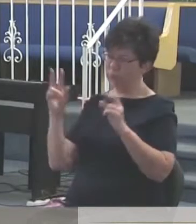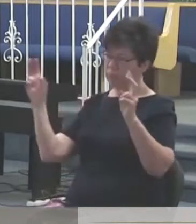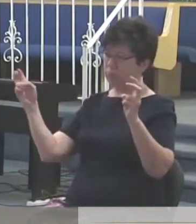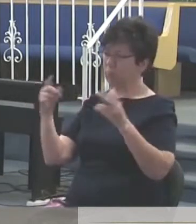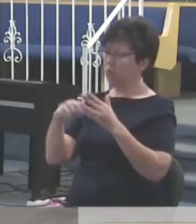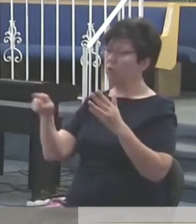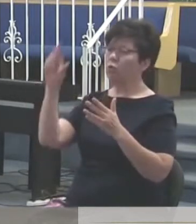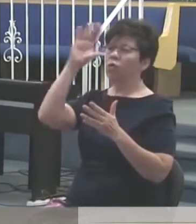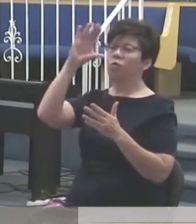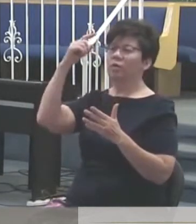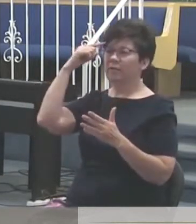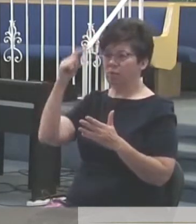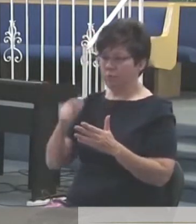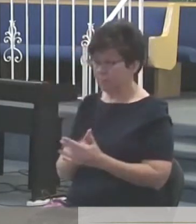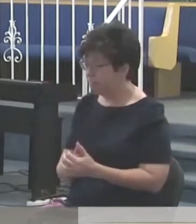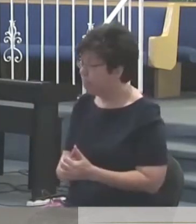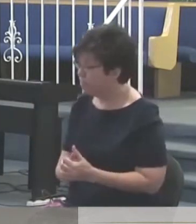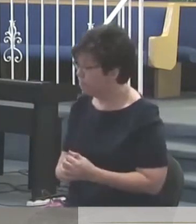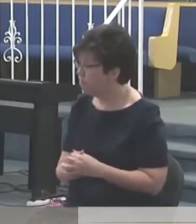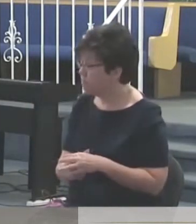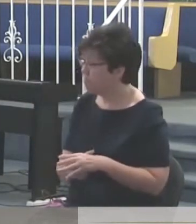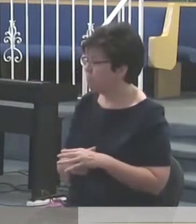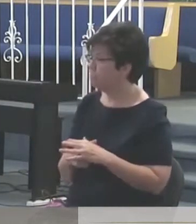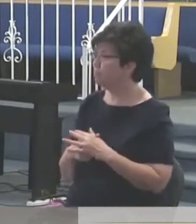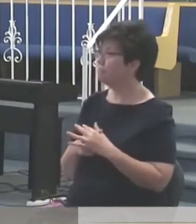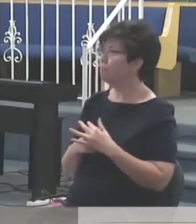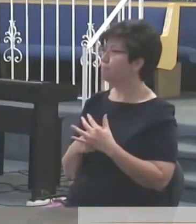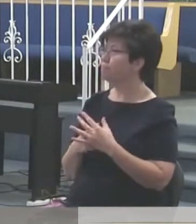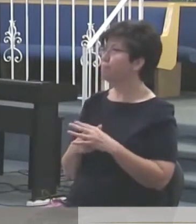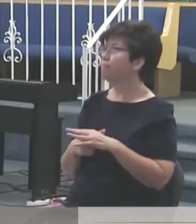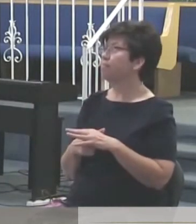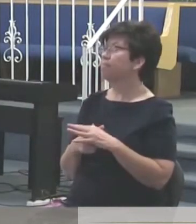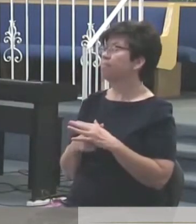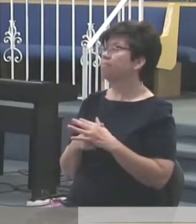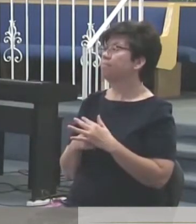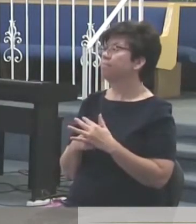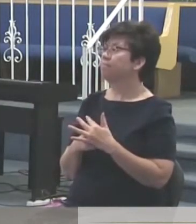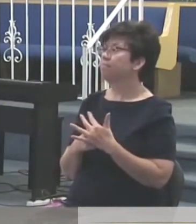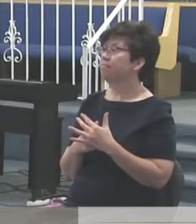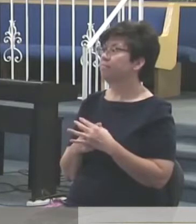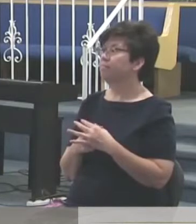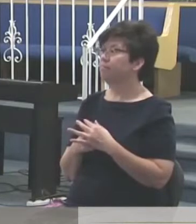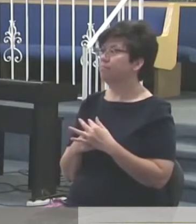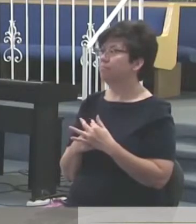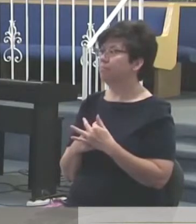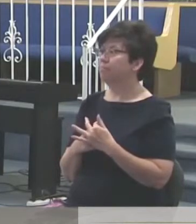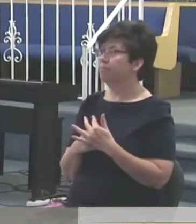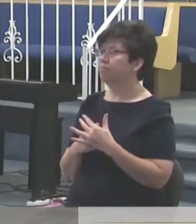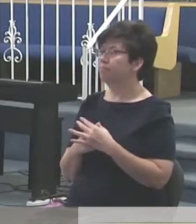for? Yeah. All right. Come on. All right, man. Come on.